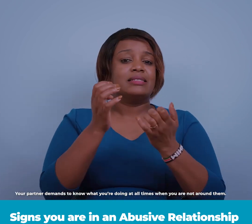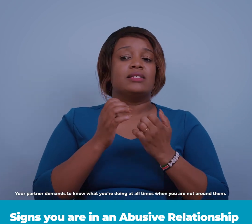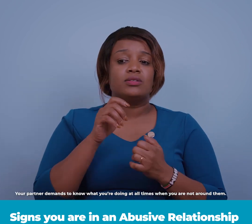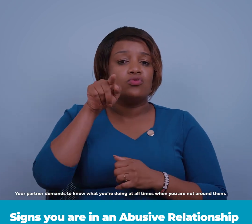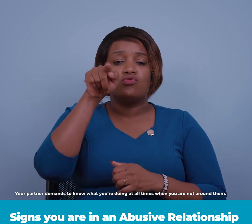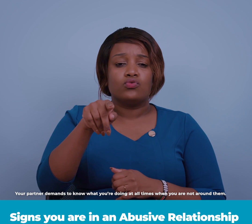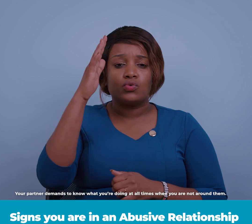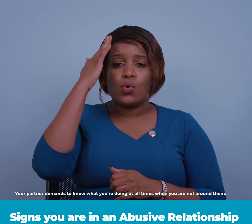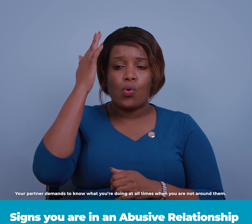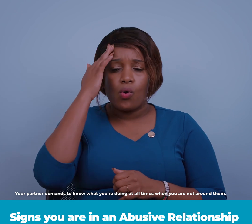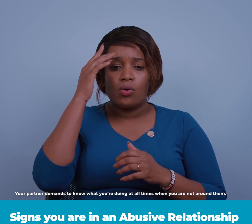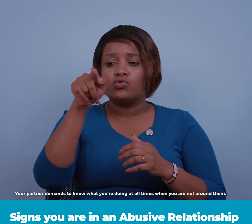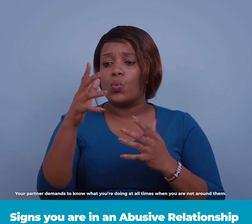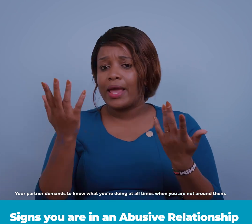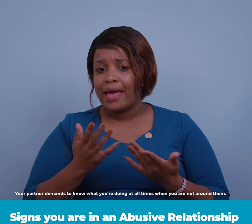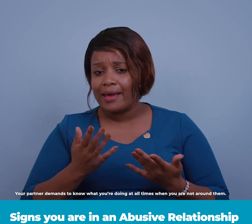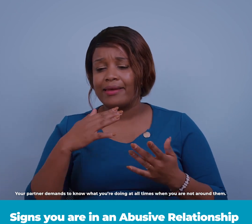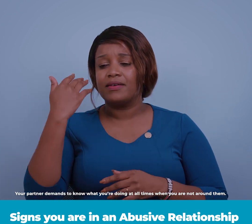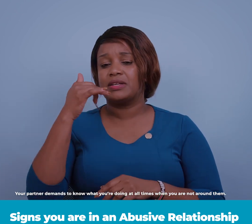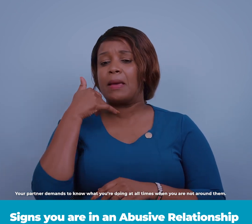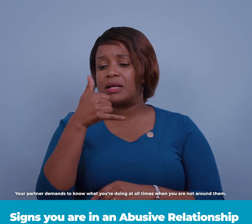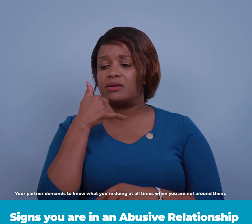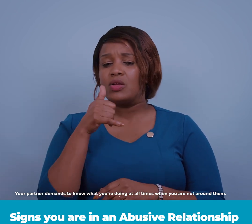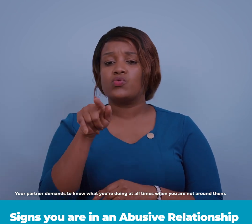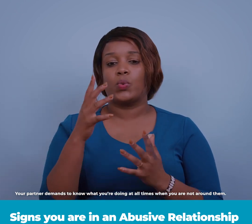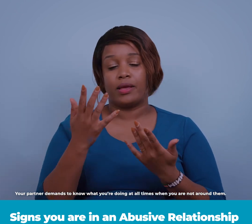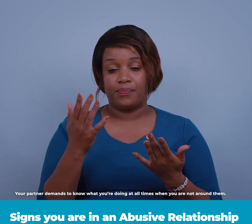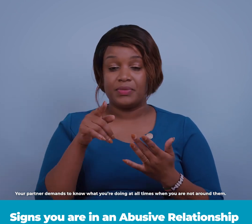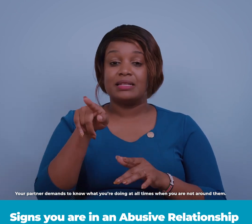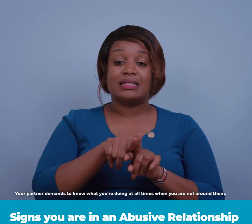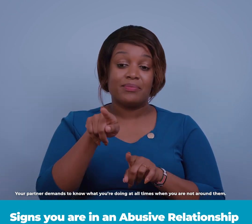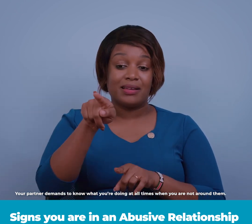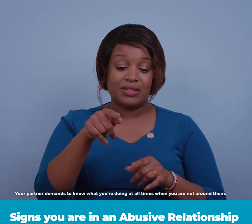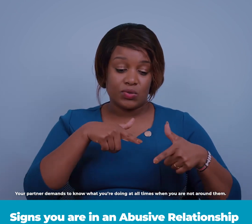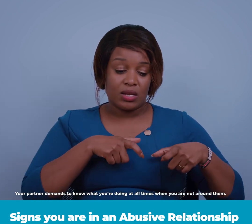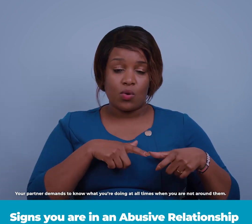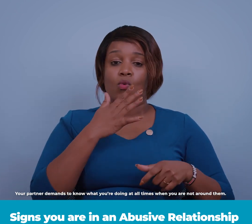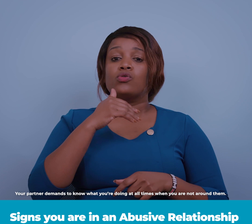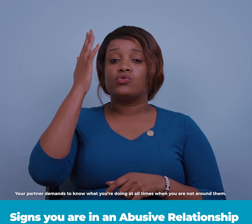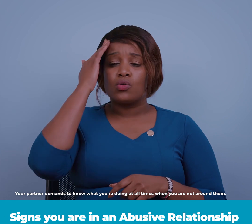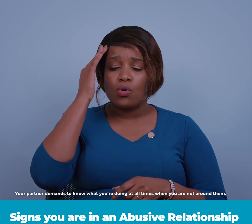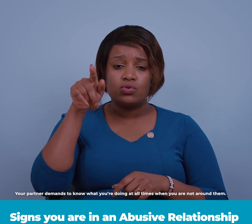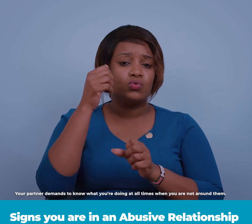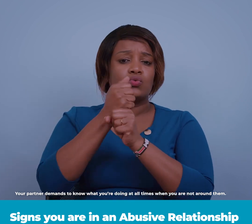where you are. Your partner demands to know what you're doing at all times when you're not